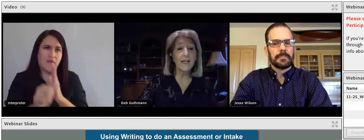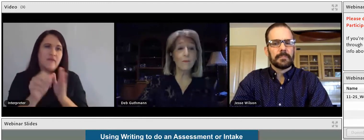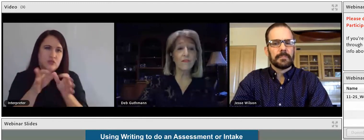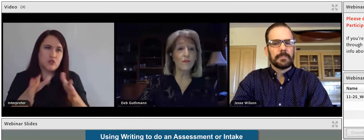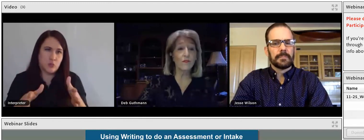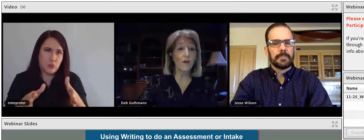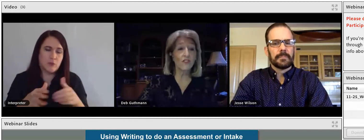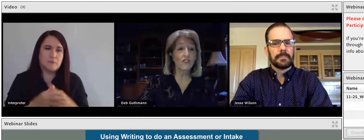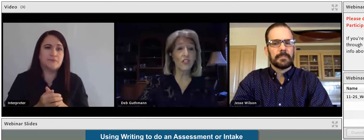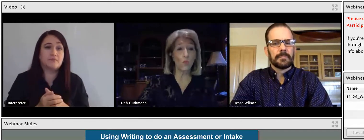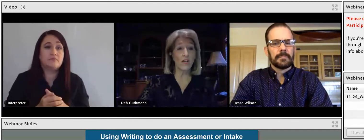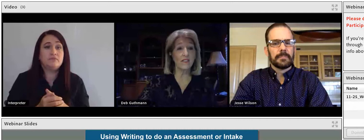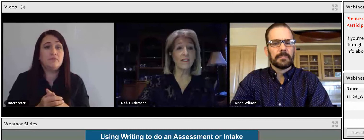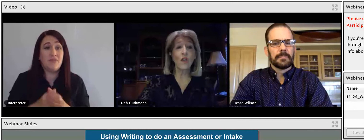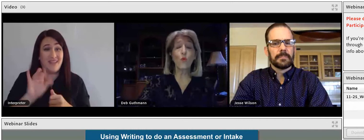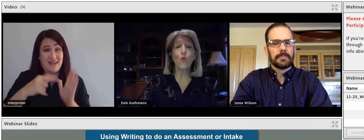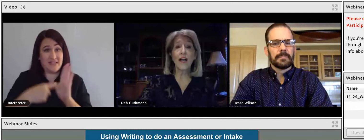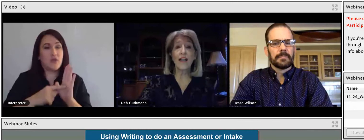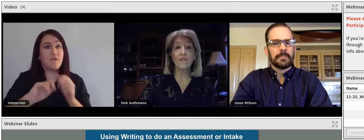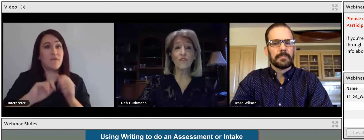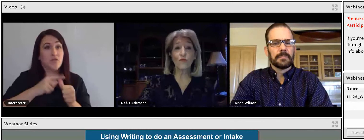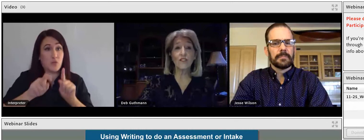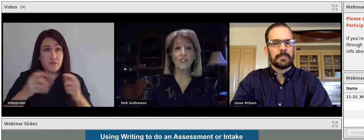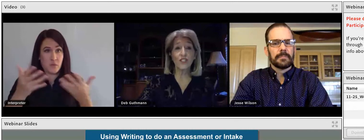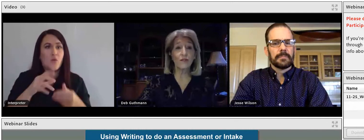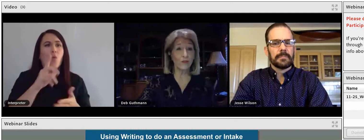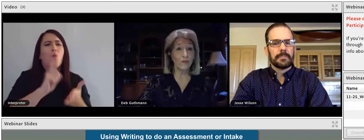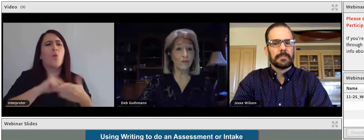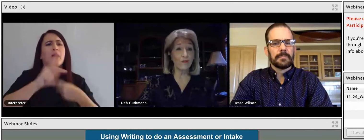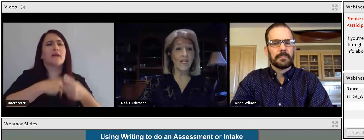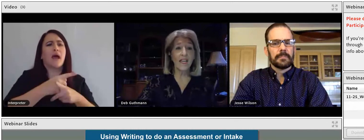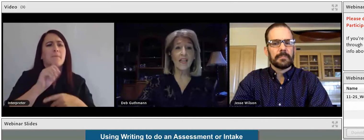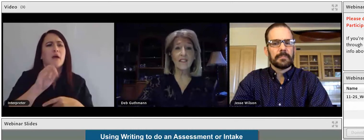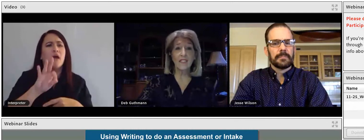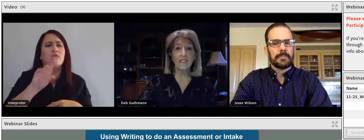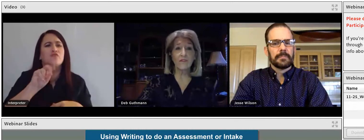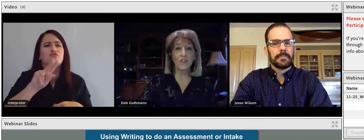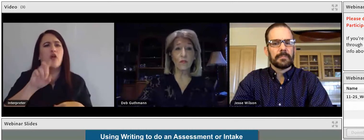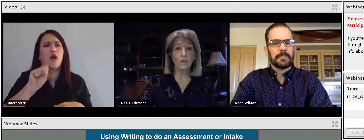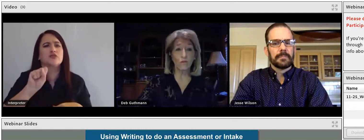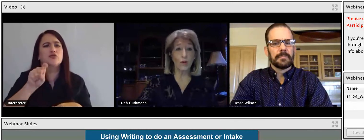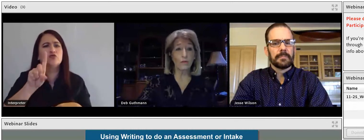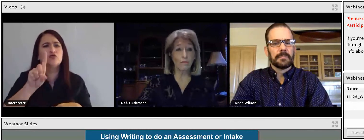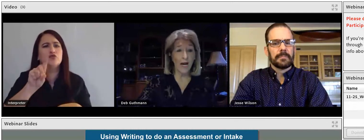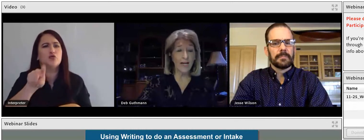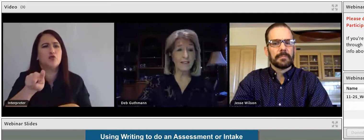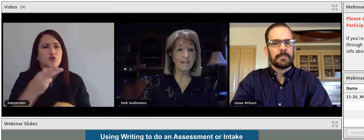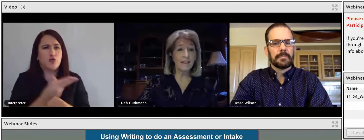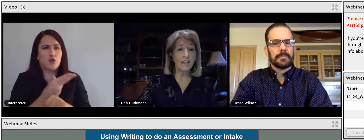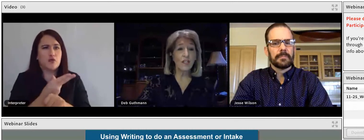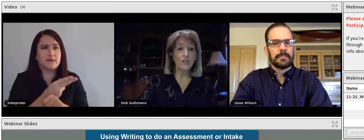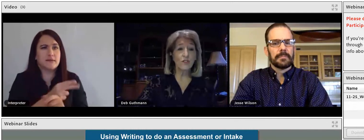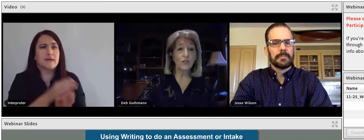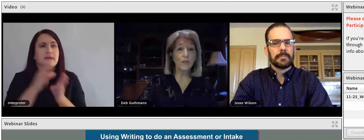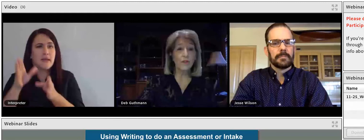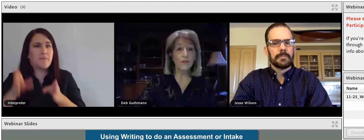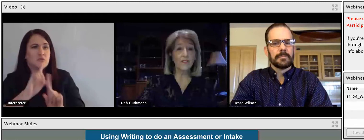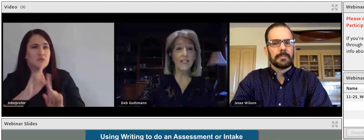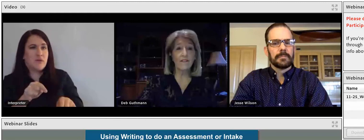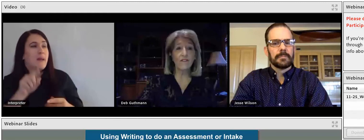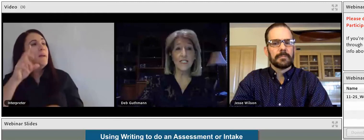in this example, the first question was, what kind of drugs do you use? And the individual wrote pot.